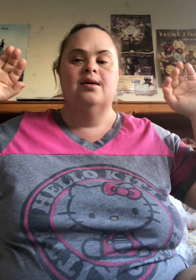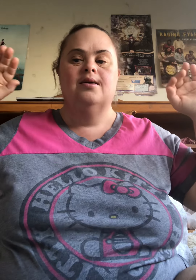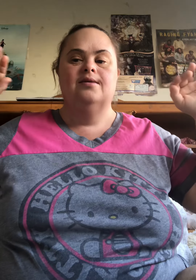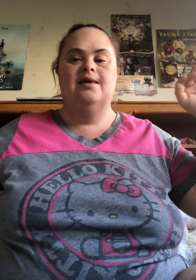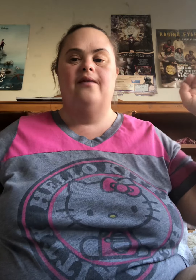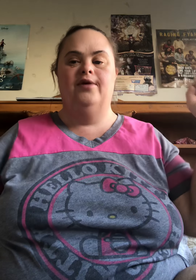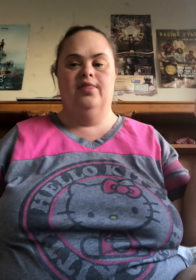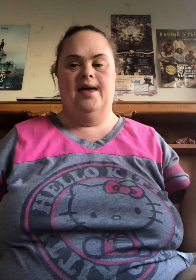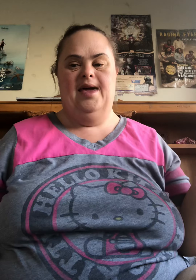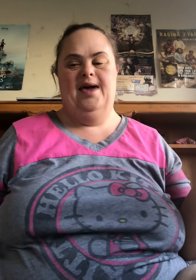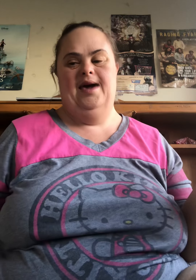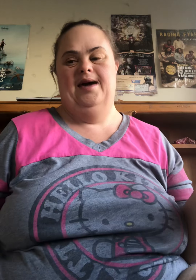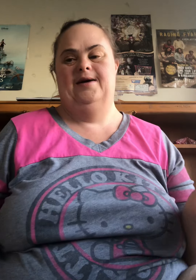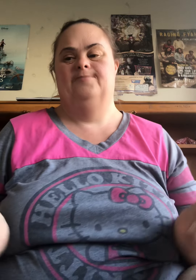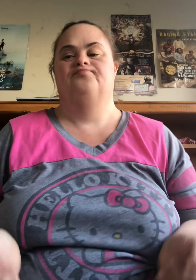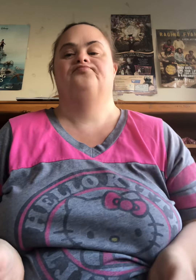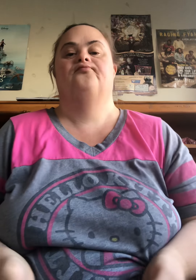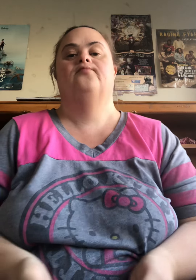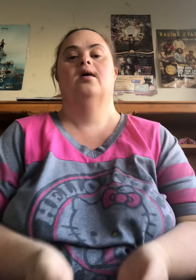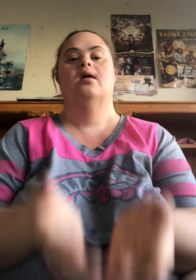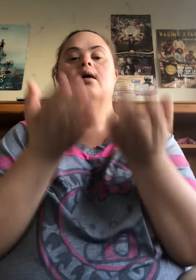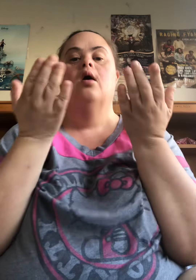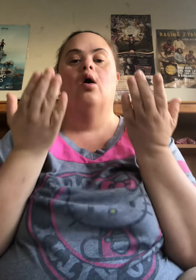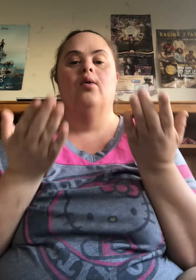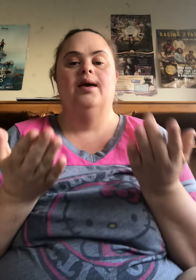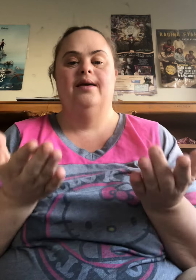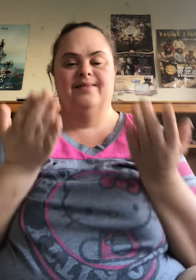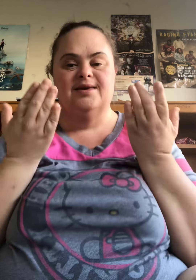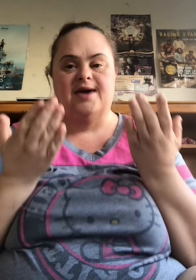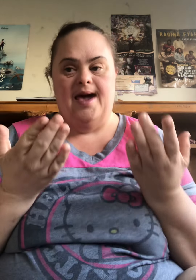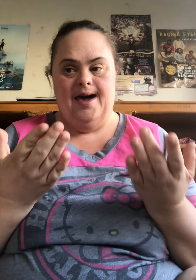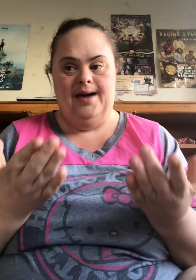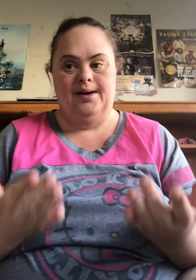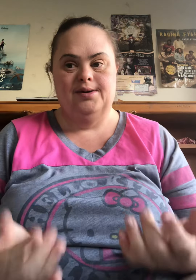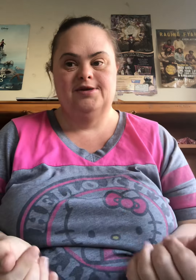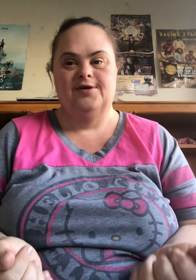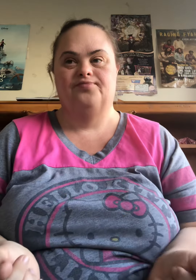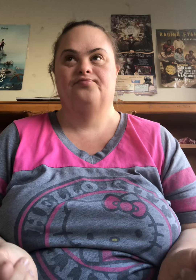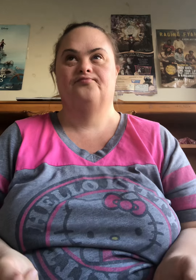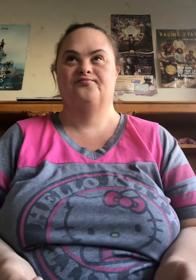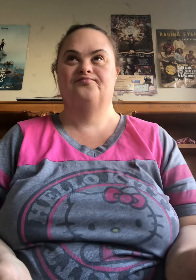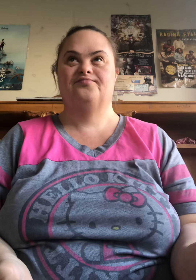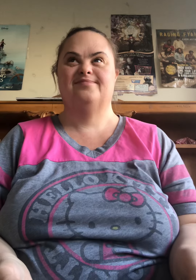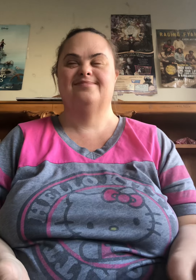fall. Never there, or even cared.